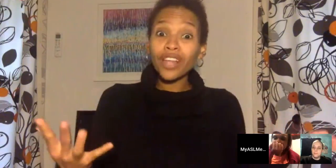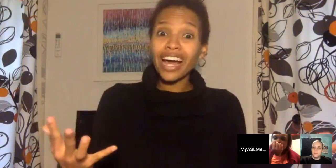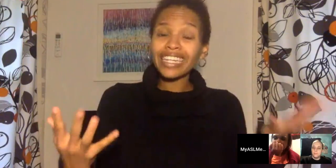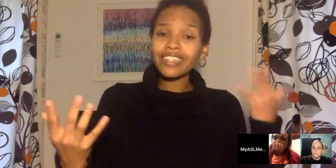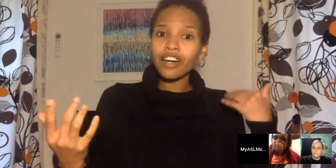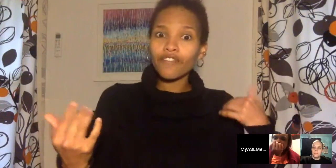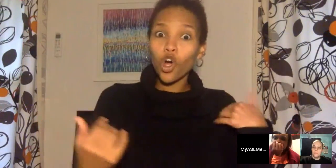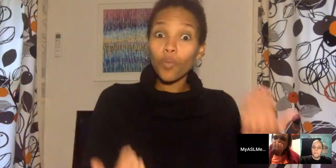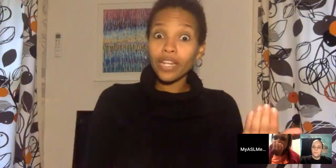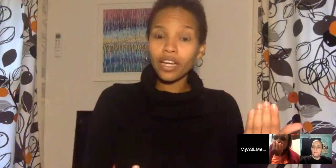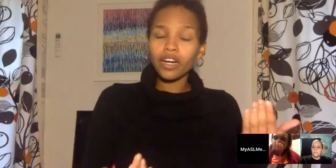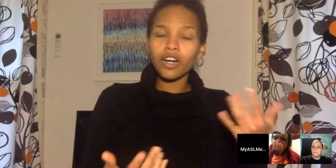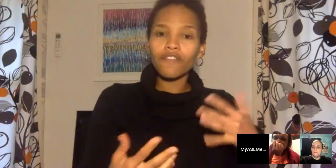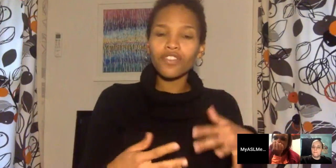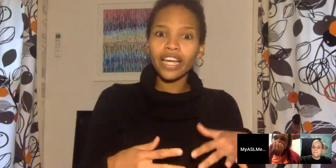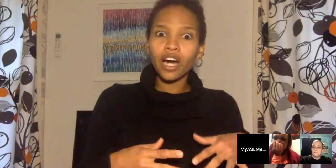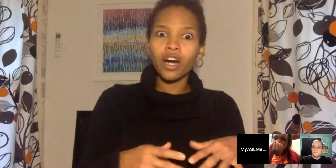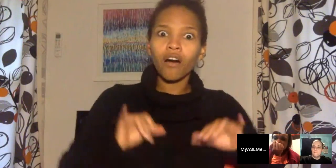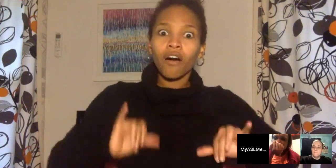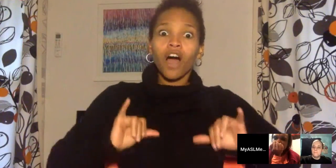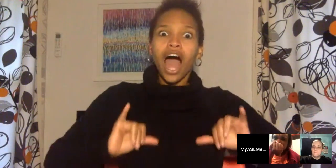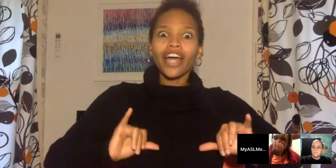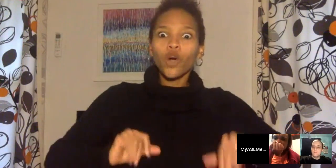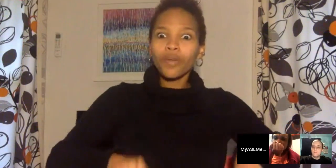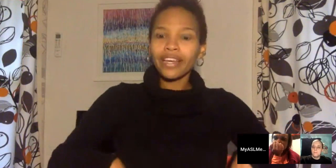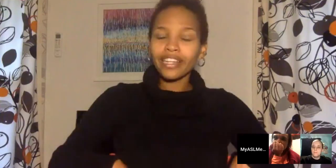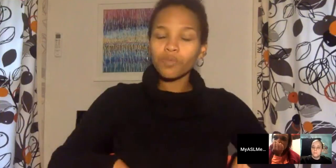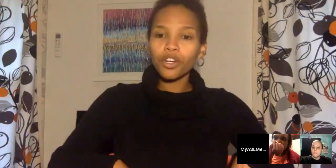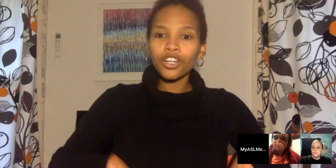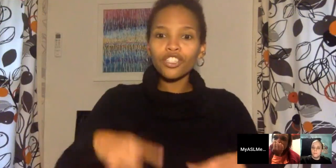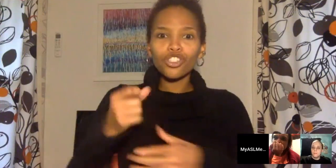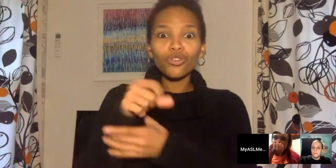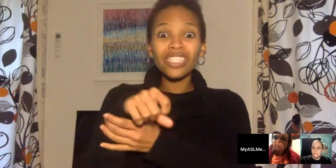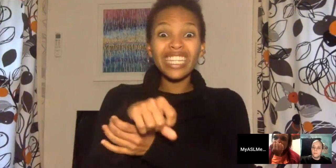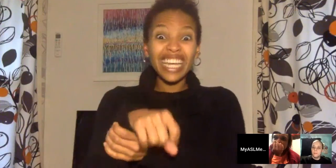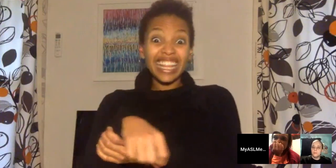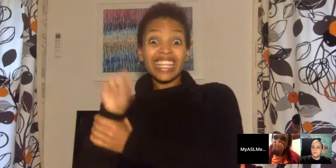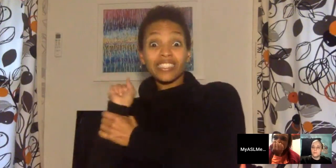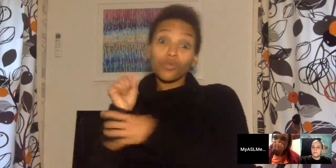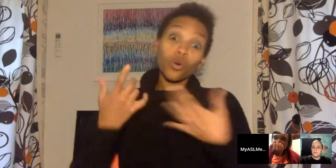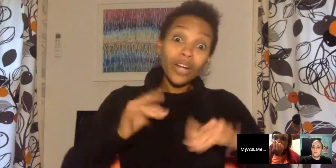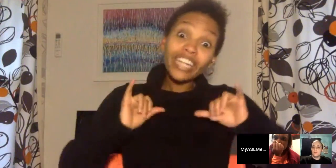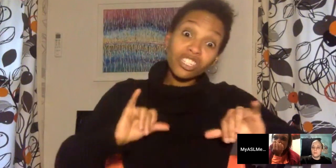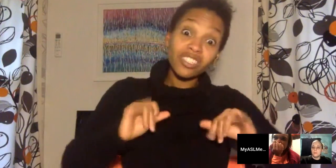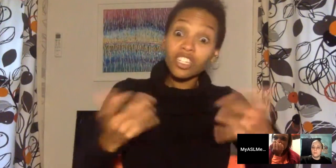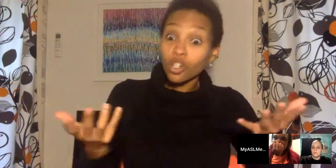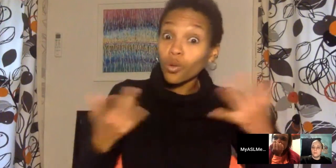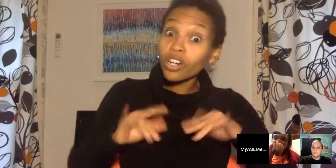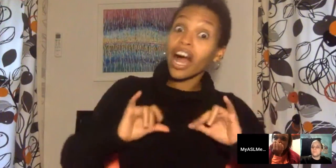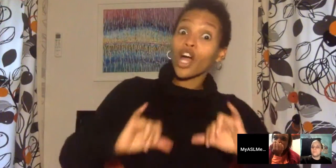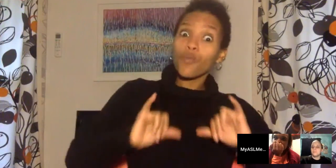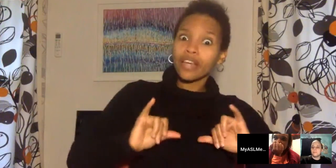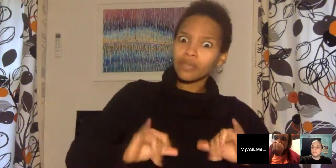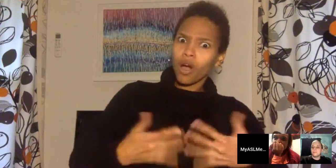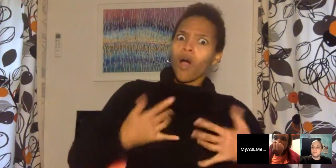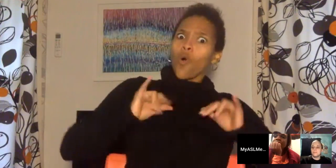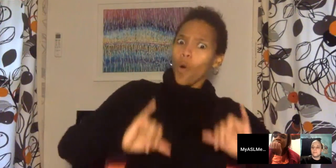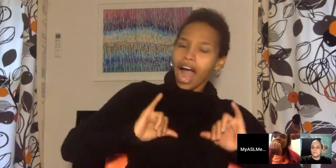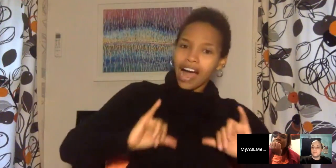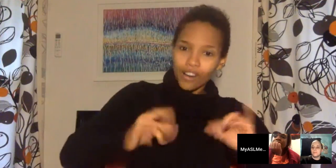that idea of opening, of like a eye-opening experience, you'll see like this, well, what I just did could work. Eye-opening is, wow,